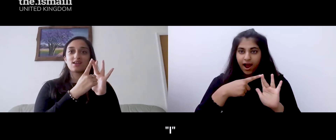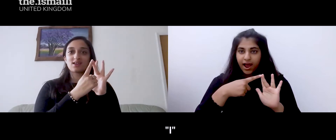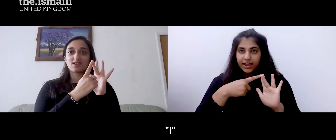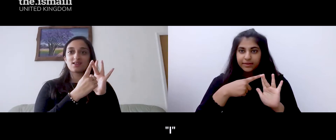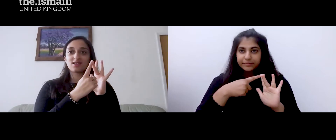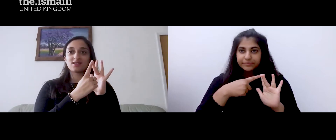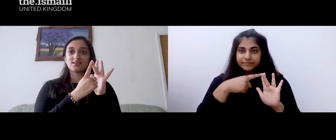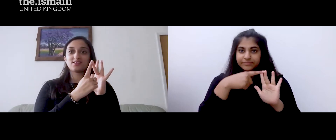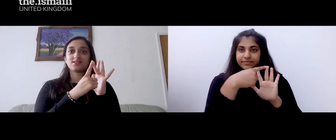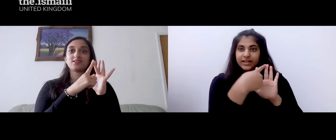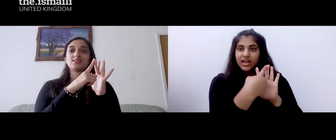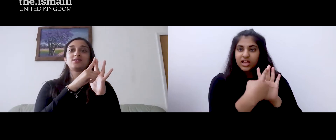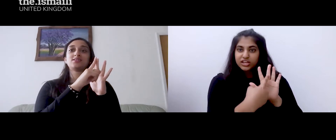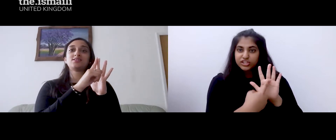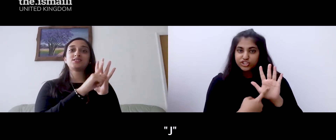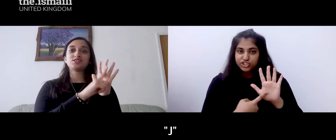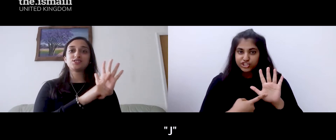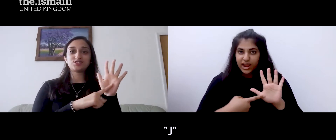I,